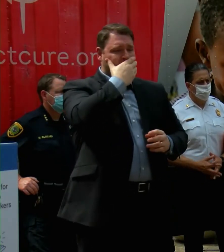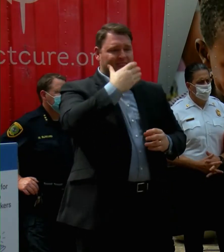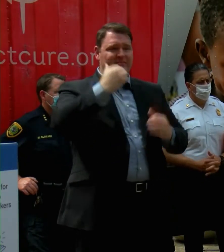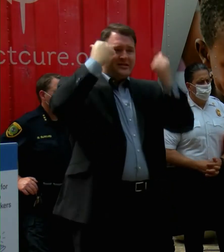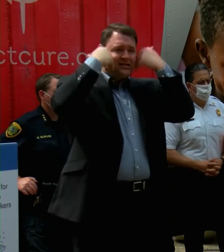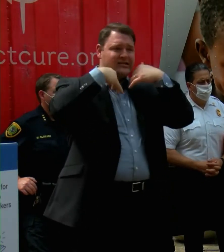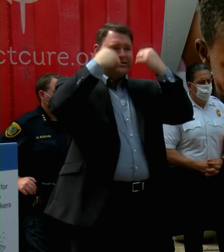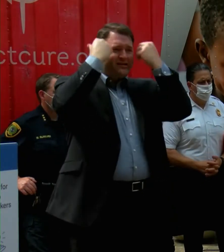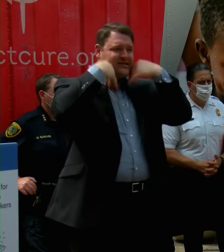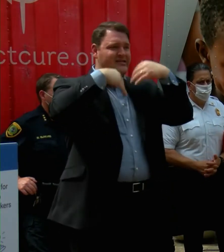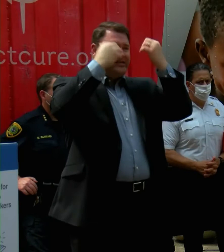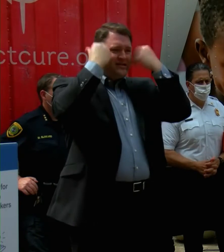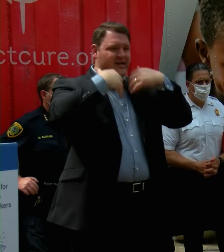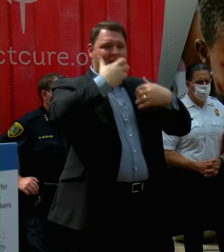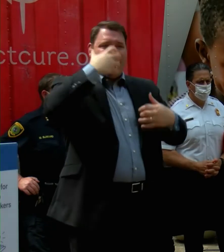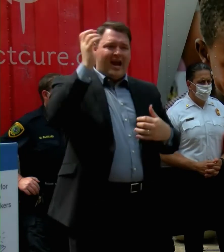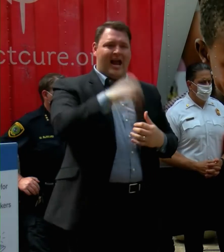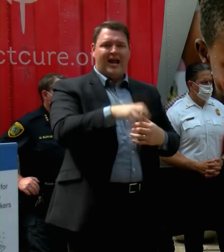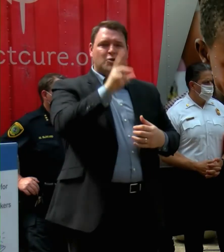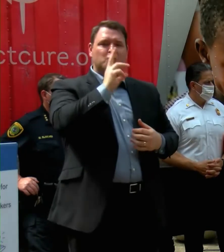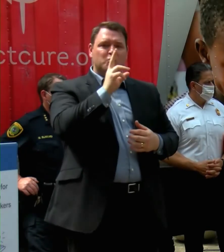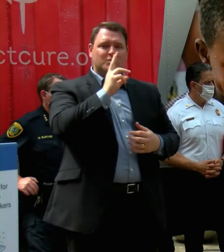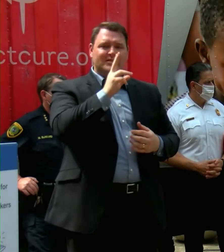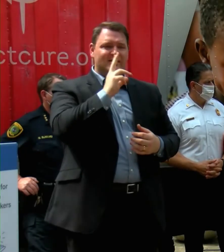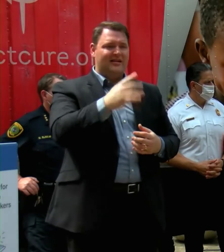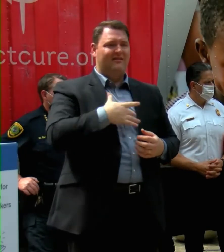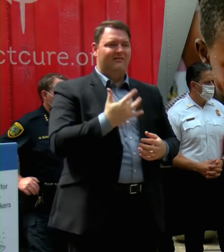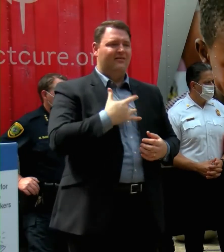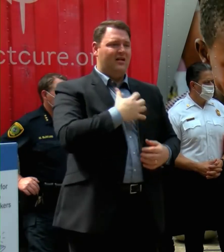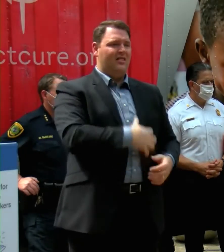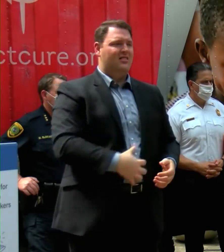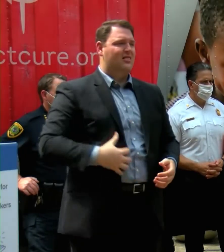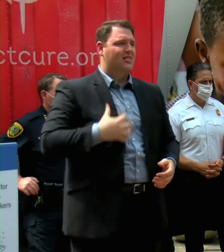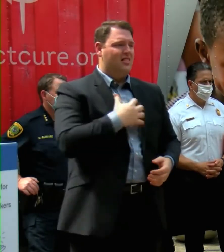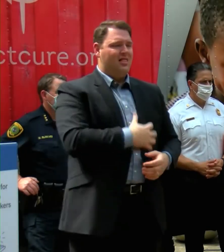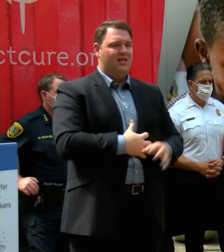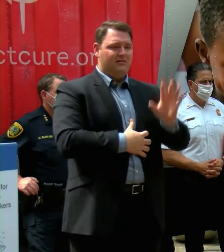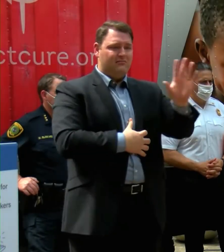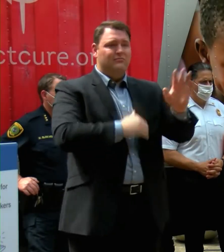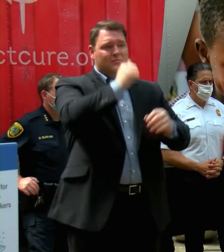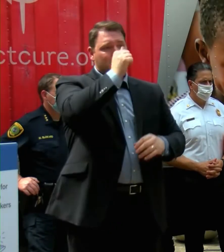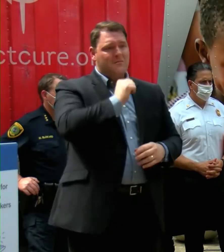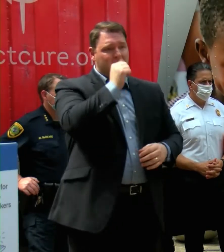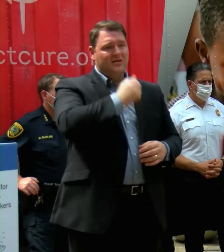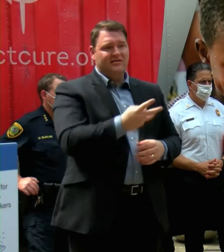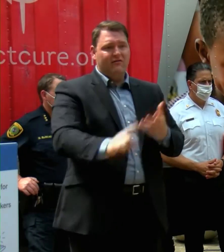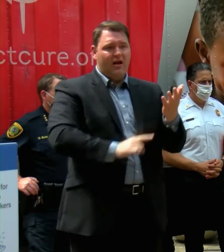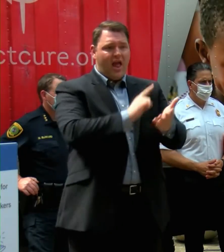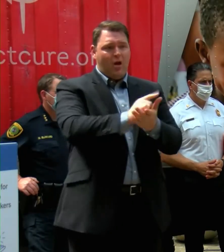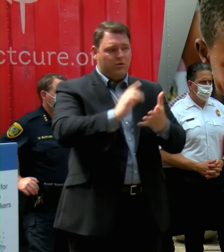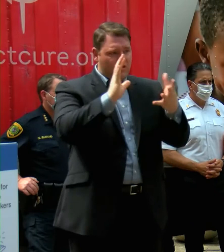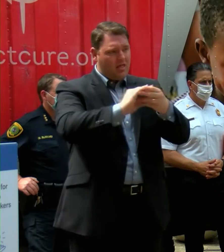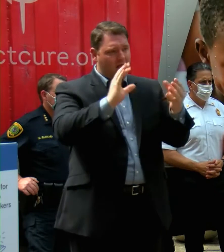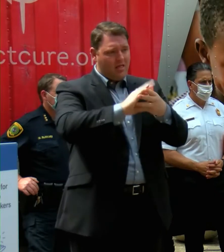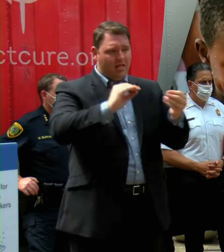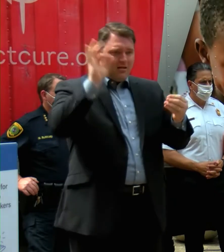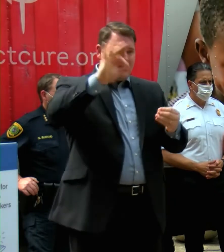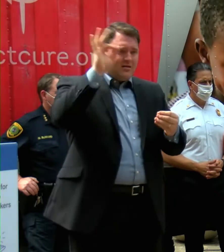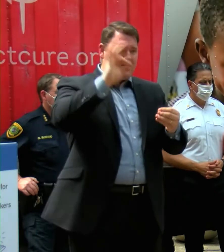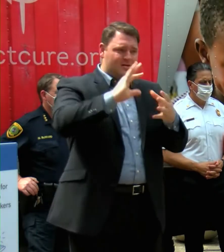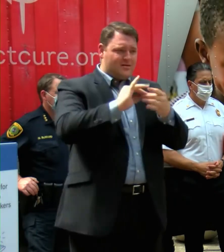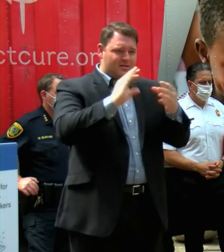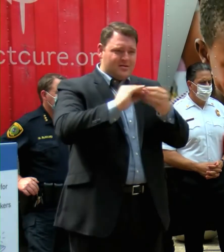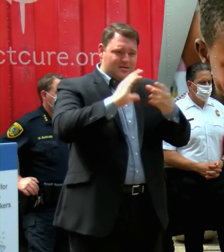and sweating and hot in Houston's weather. But if I have to stand here for several hours to get the message across for people to stay